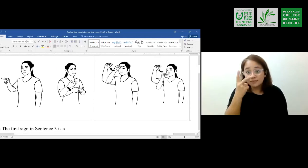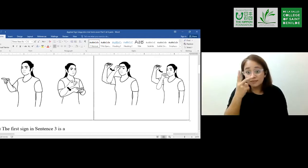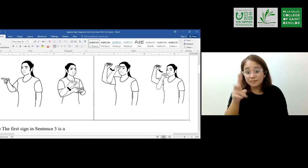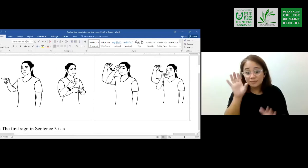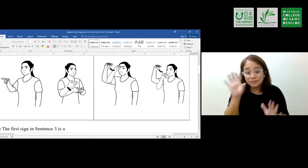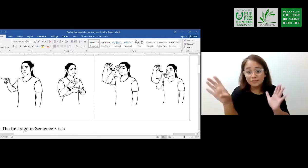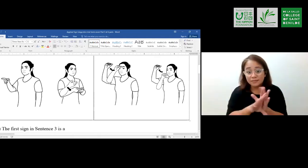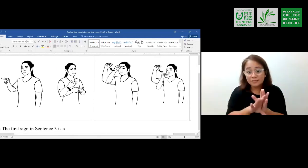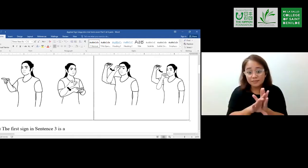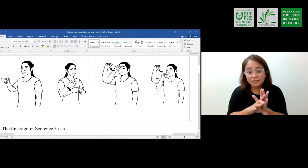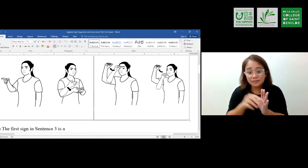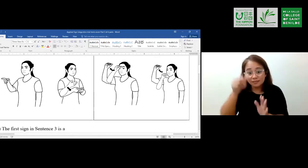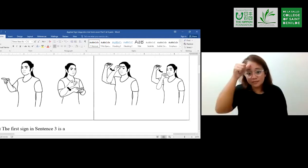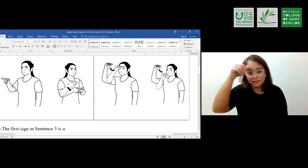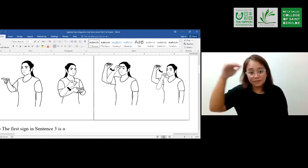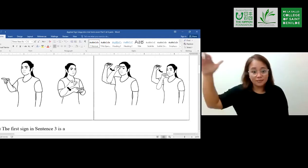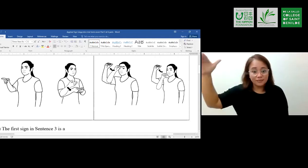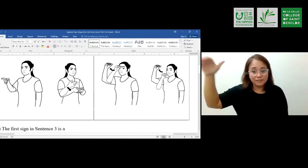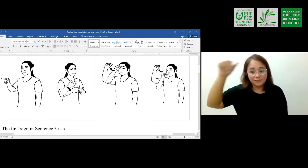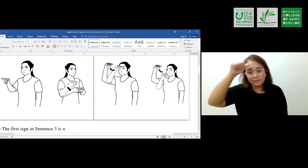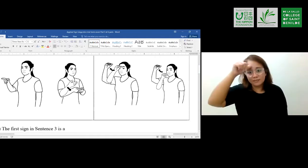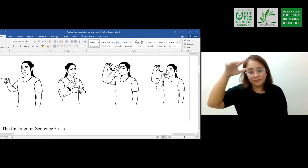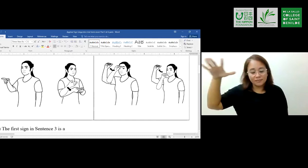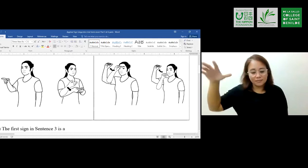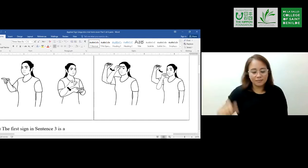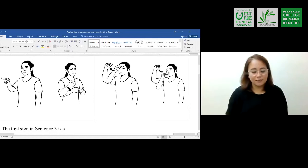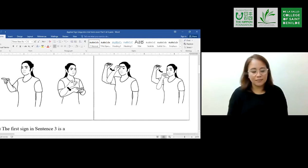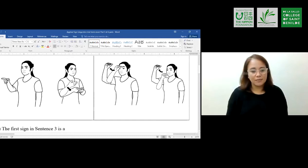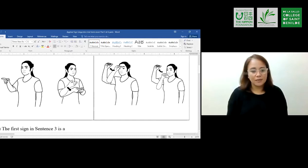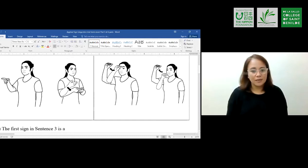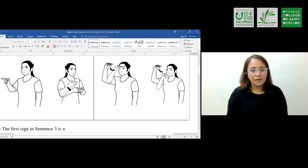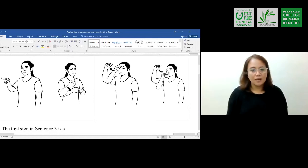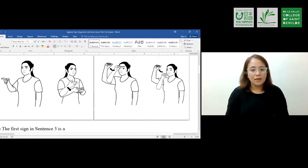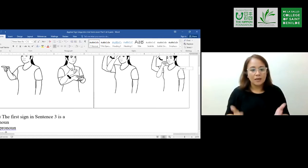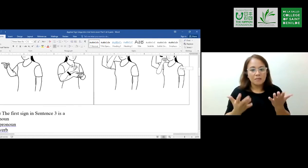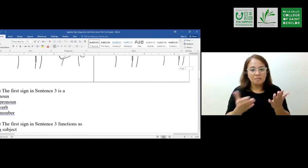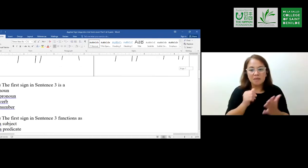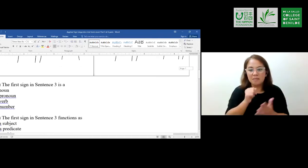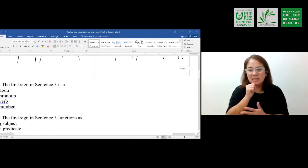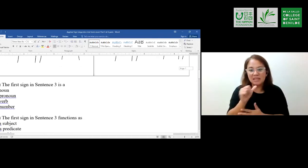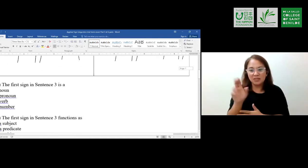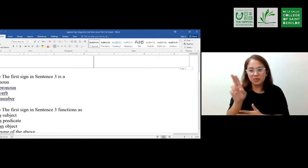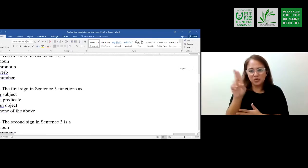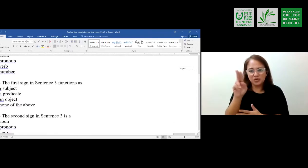Man. Now, you may not use that sign for man, but that's all I had available.